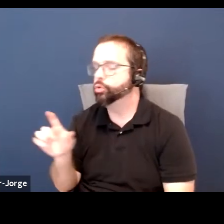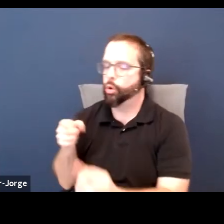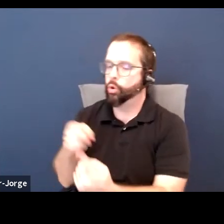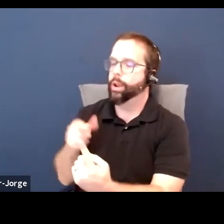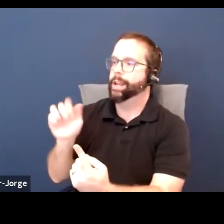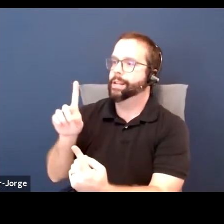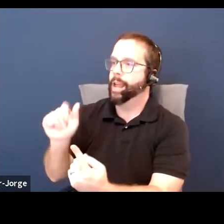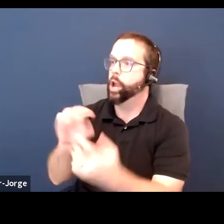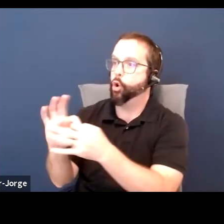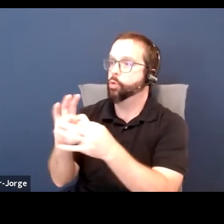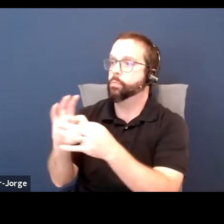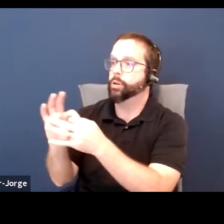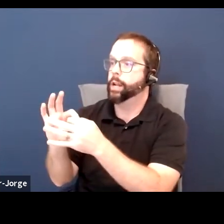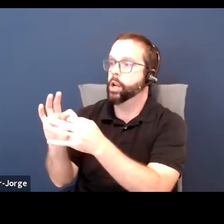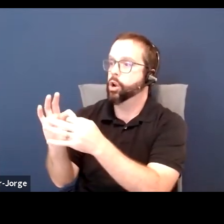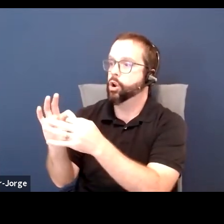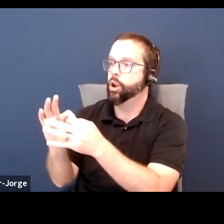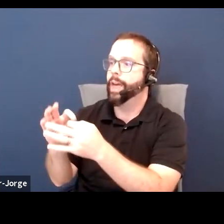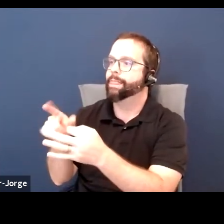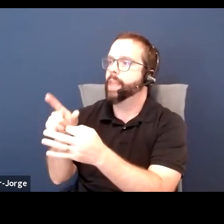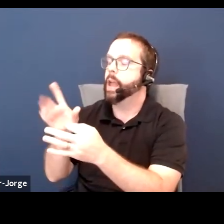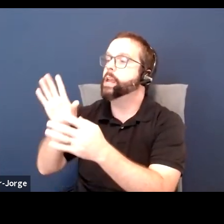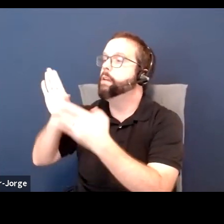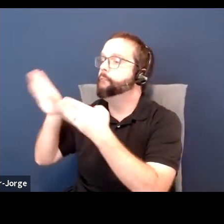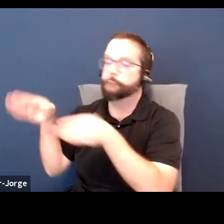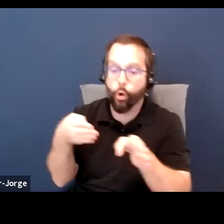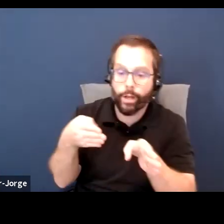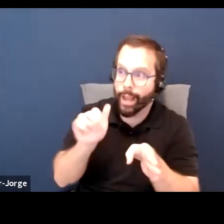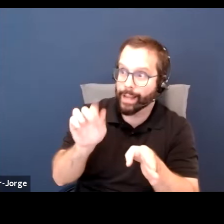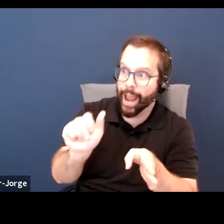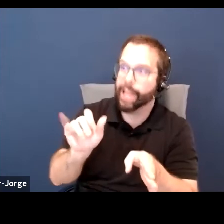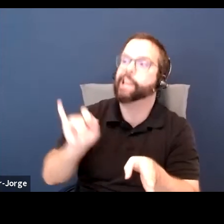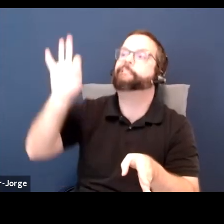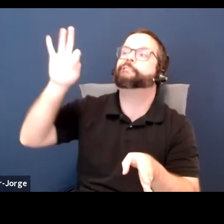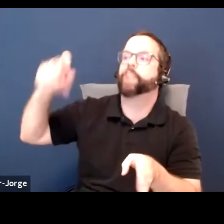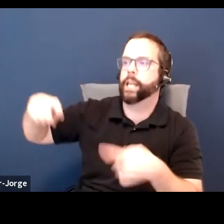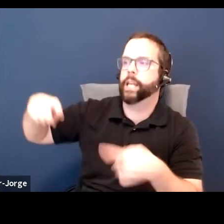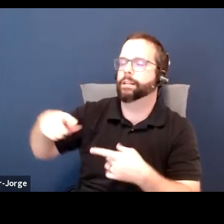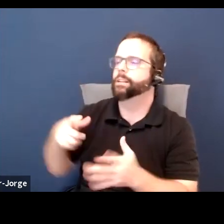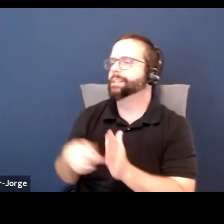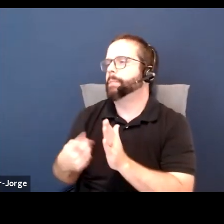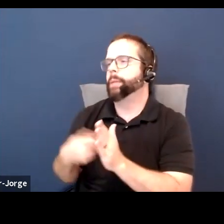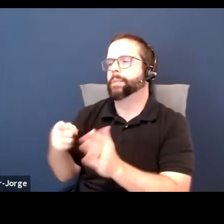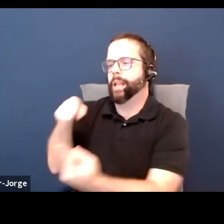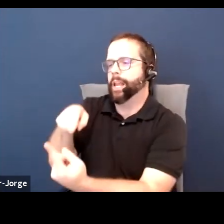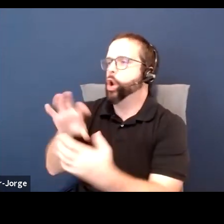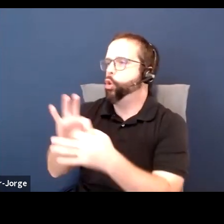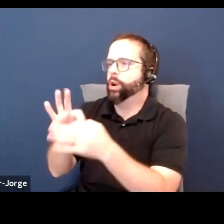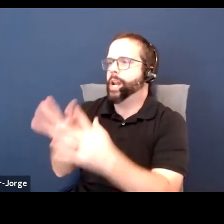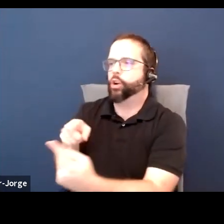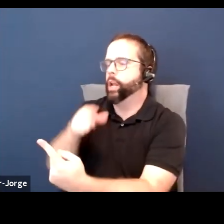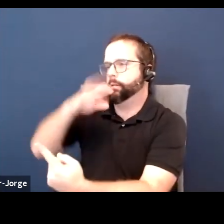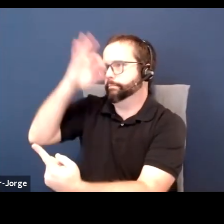as needed. It's not something that they know a ton about. At the ADA